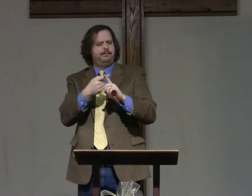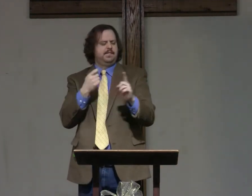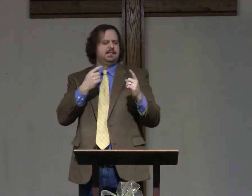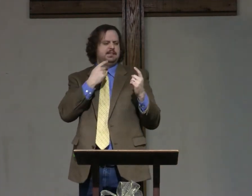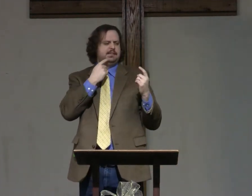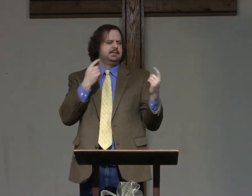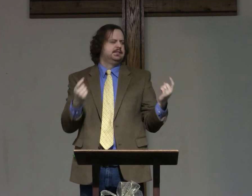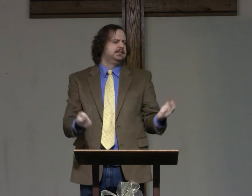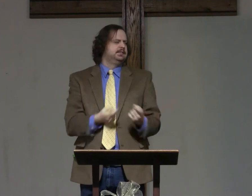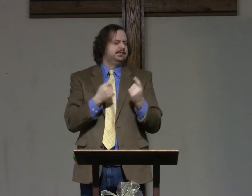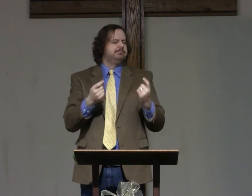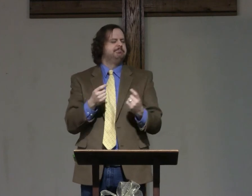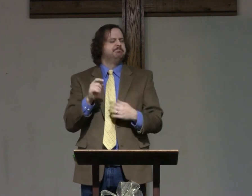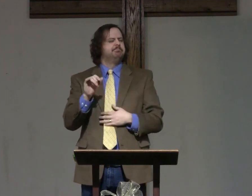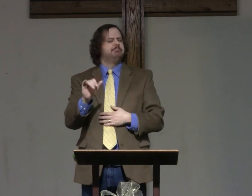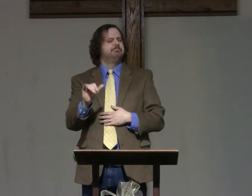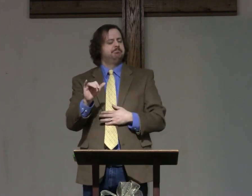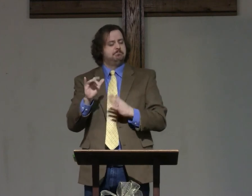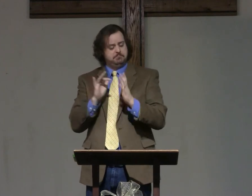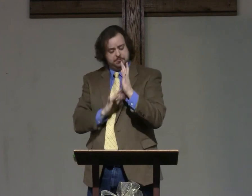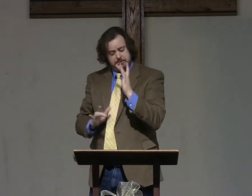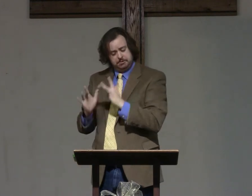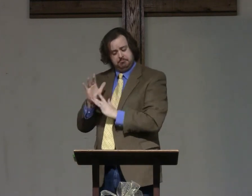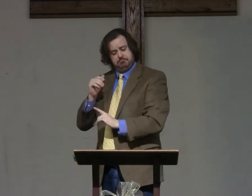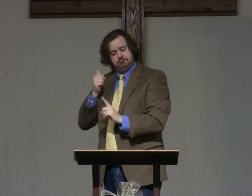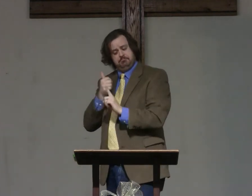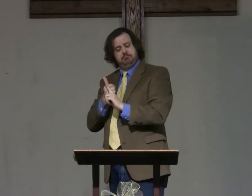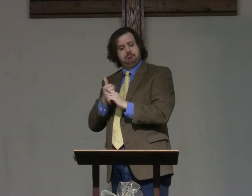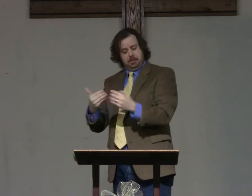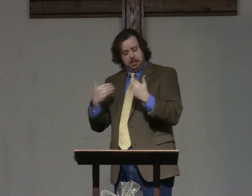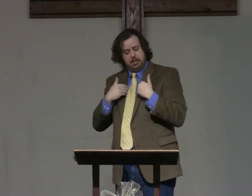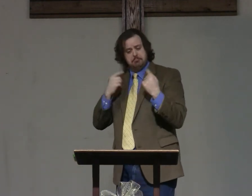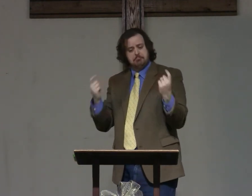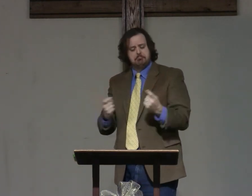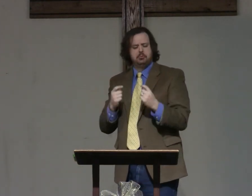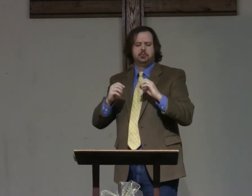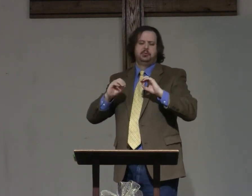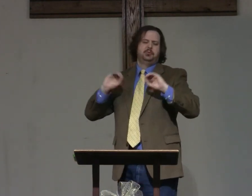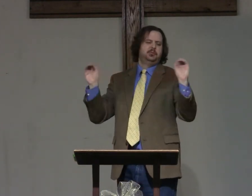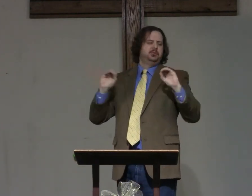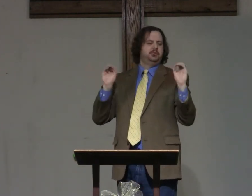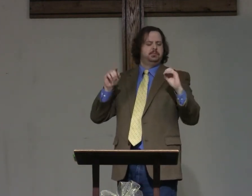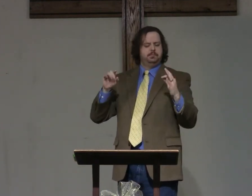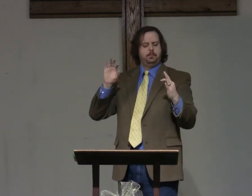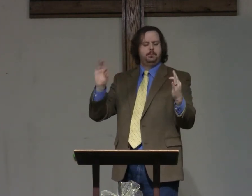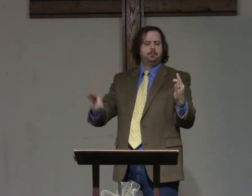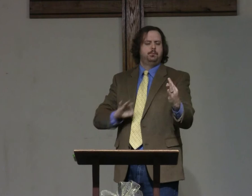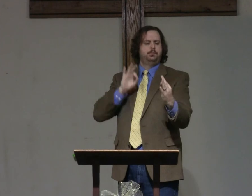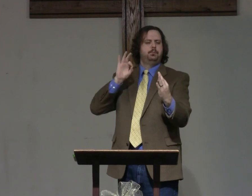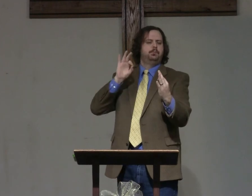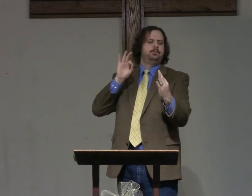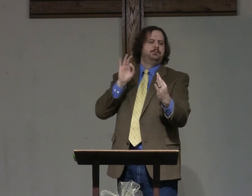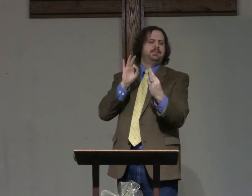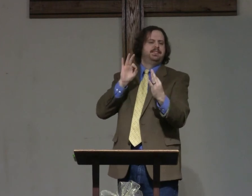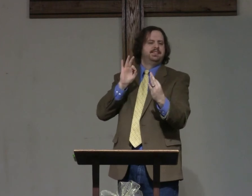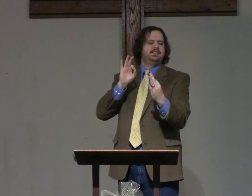our experiences and our suffering. And Jesus had no sin. He was